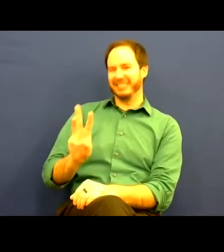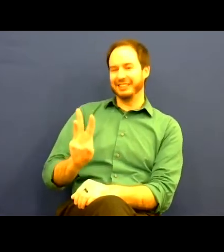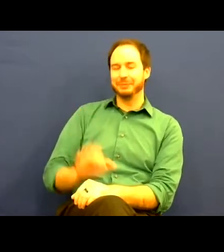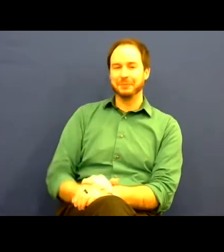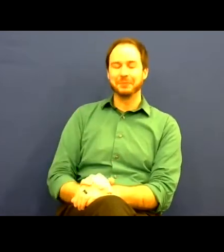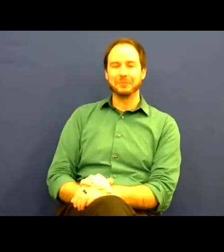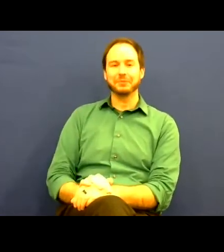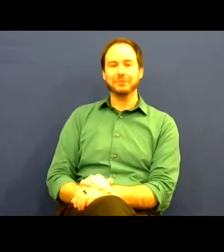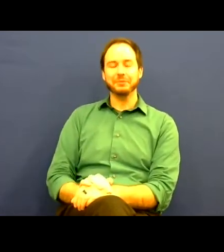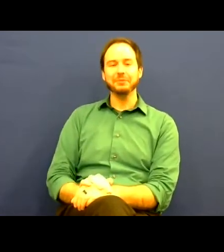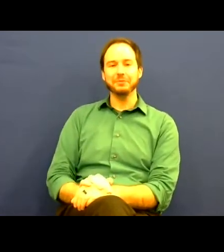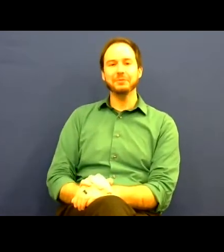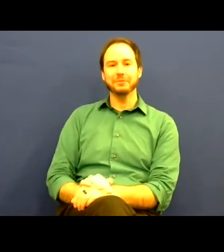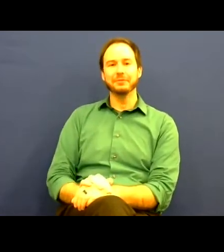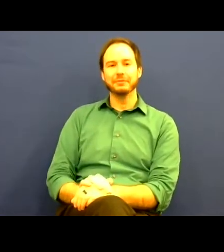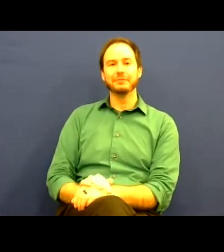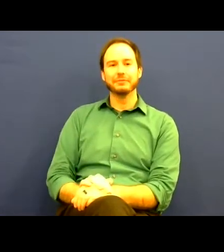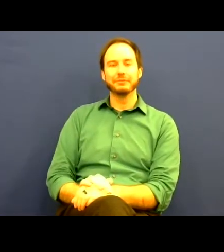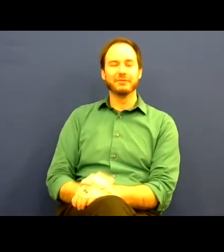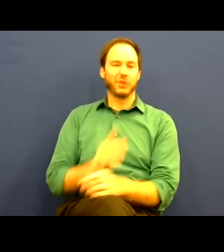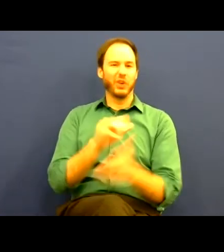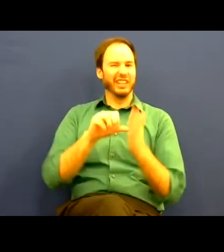So Steve